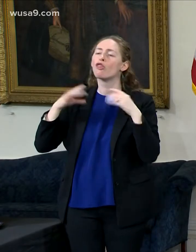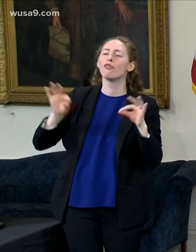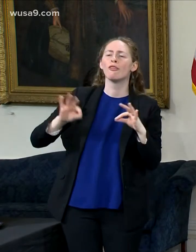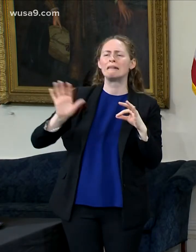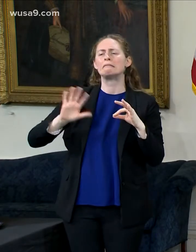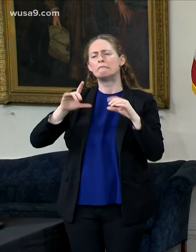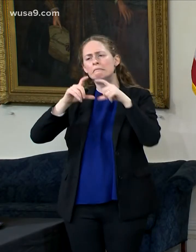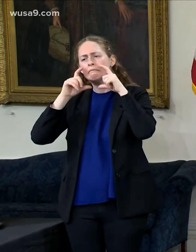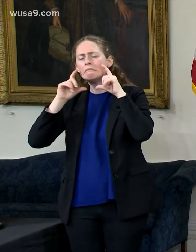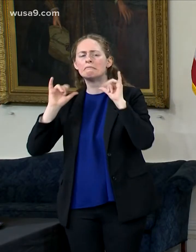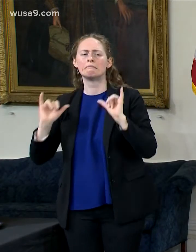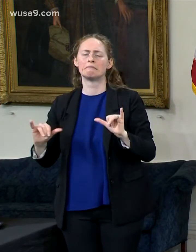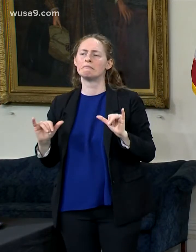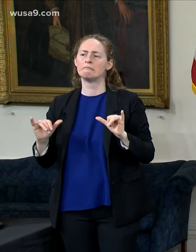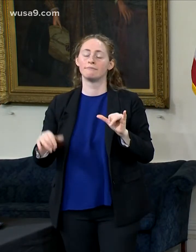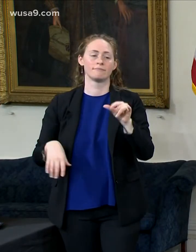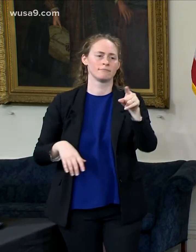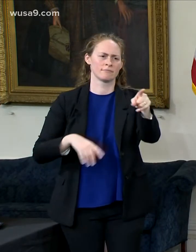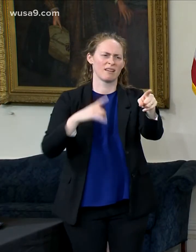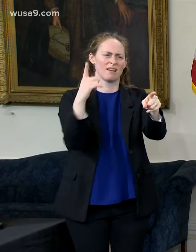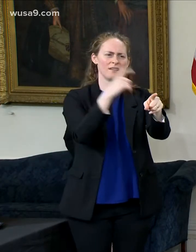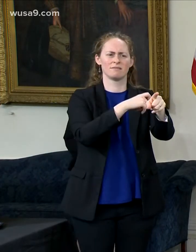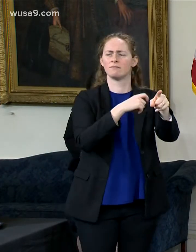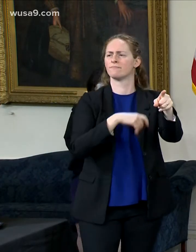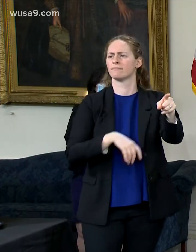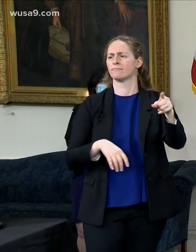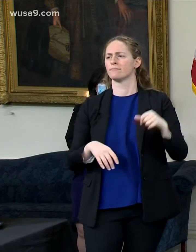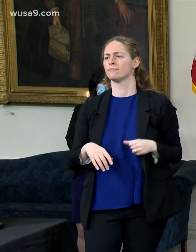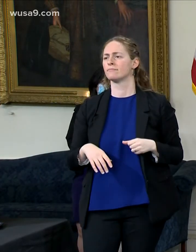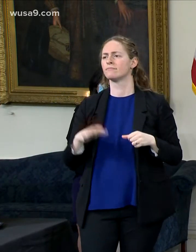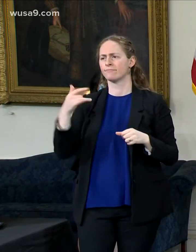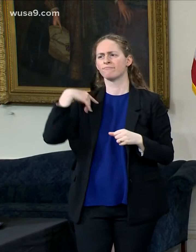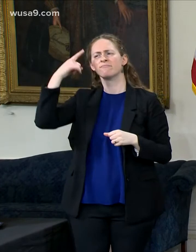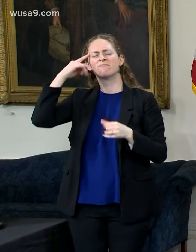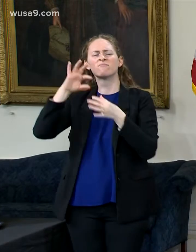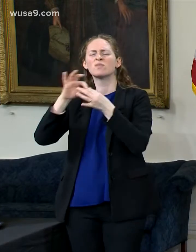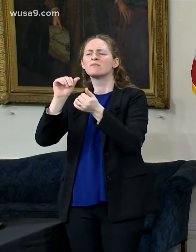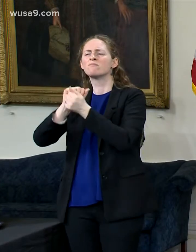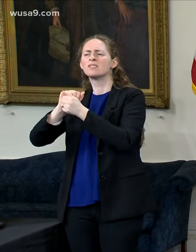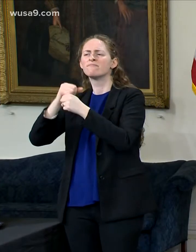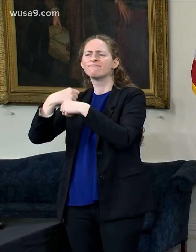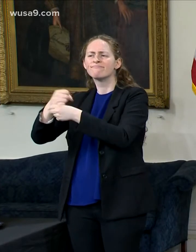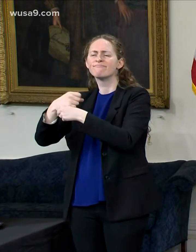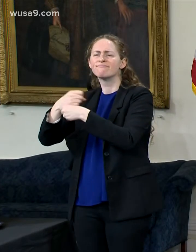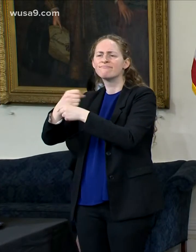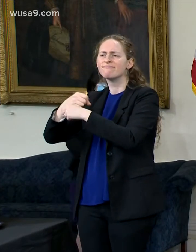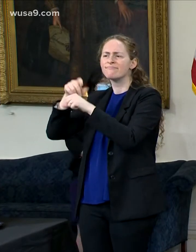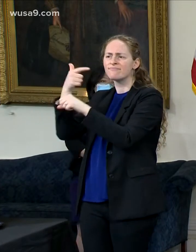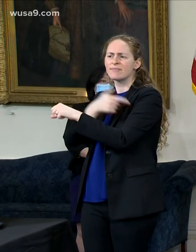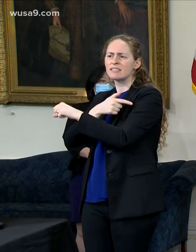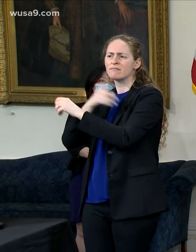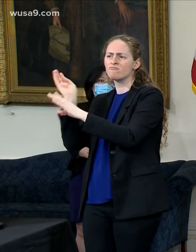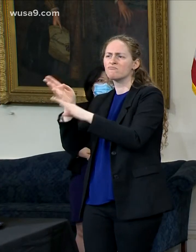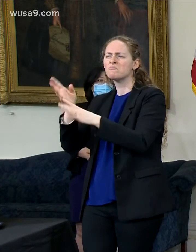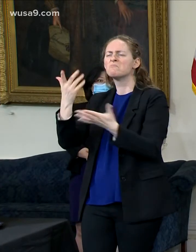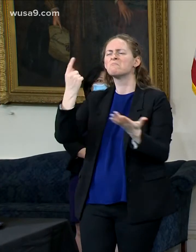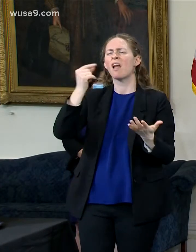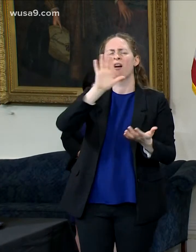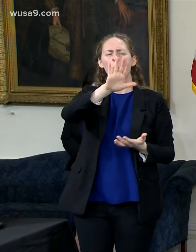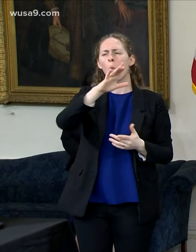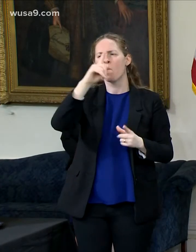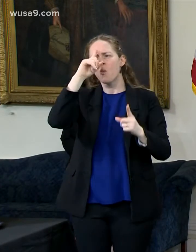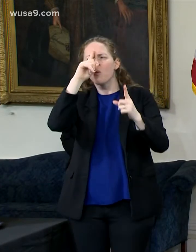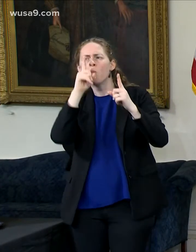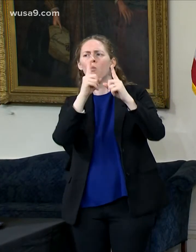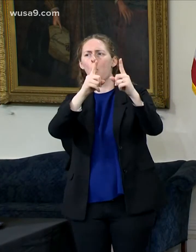people vaccinated as possible, but do you have a floor, a minimum goal that you'd like to see vaccinated by July